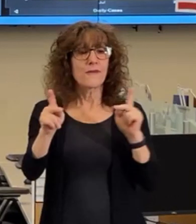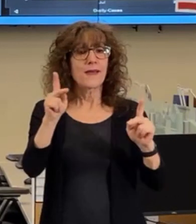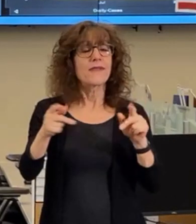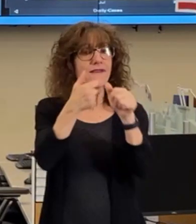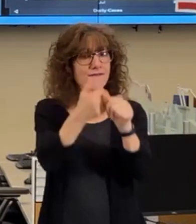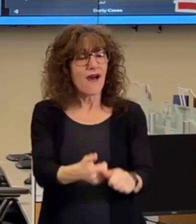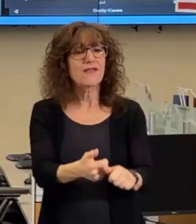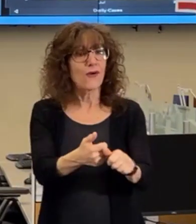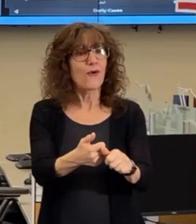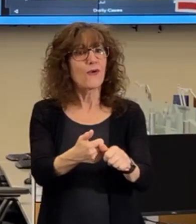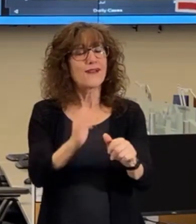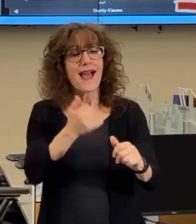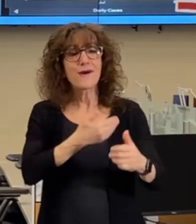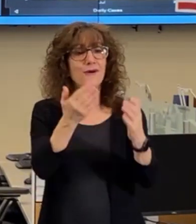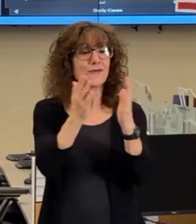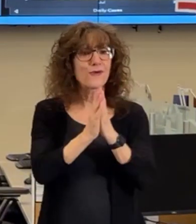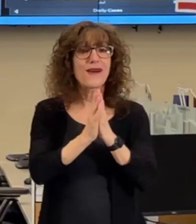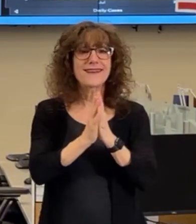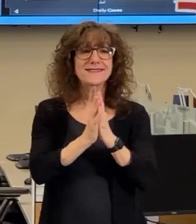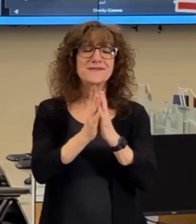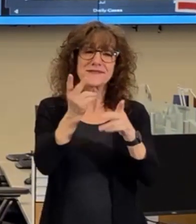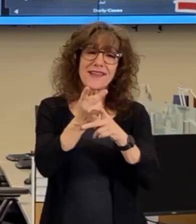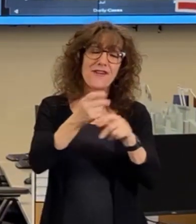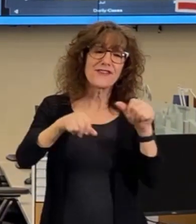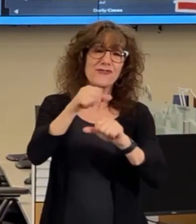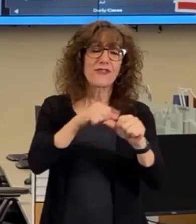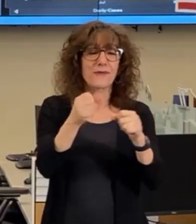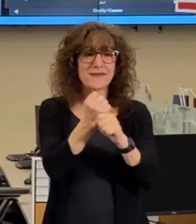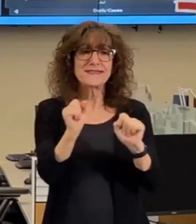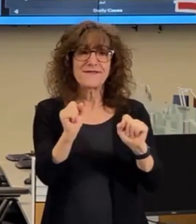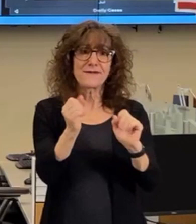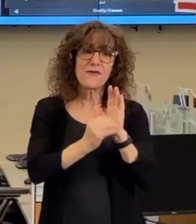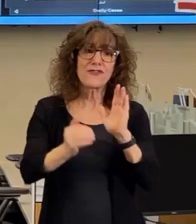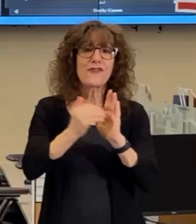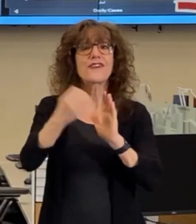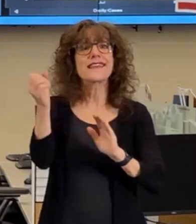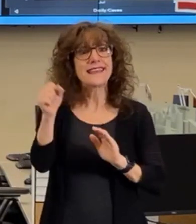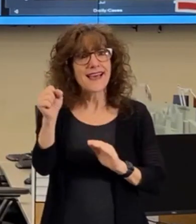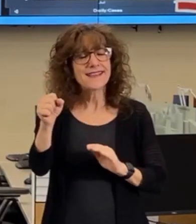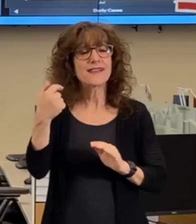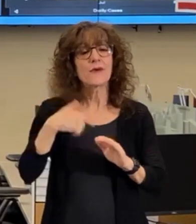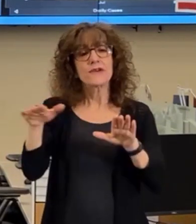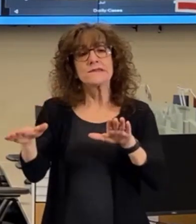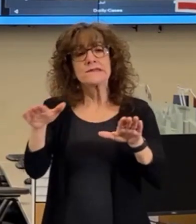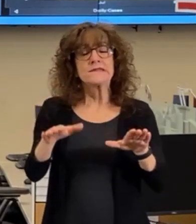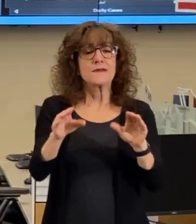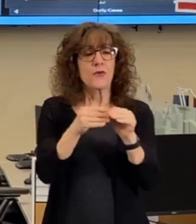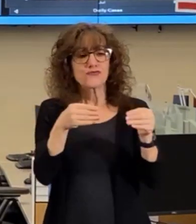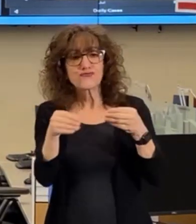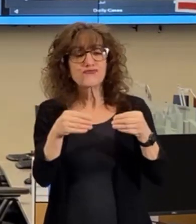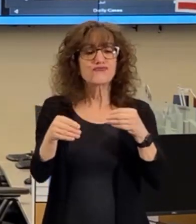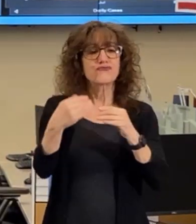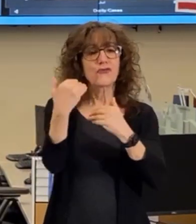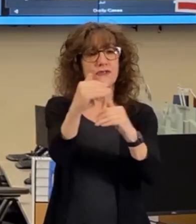safe and look out for each other time and time again. Yes, we are easing some restrictions, but we